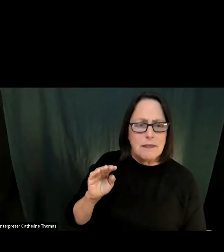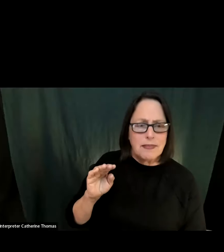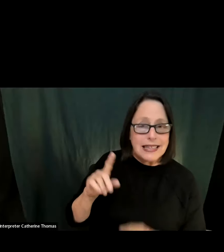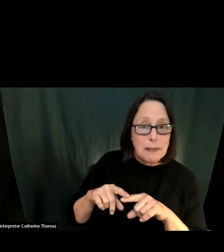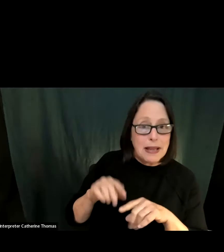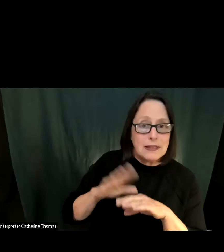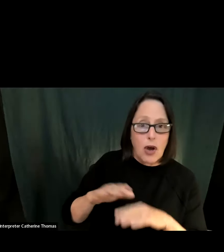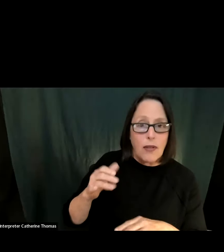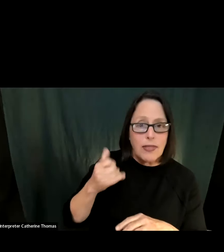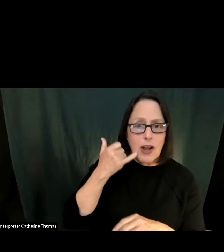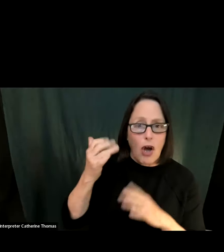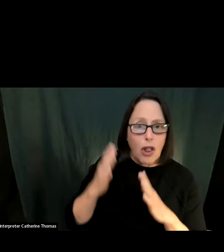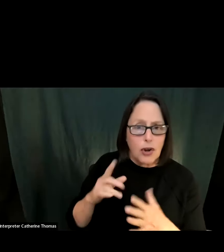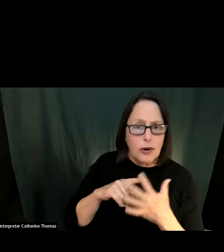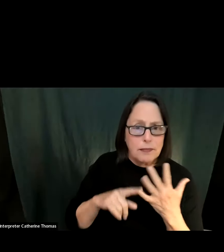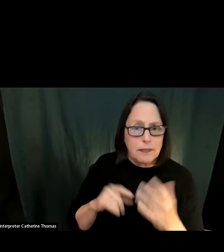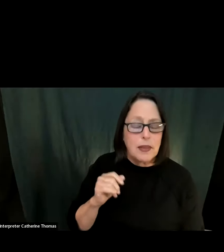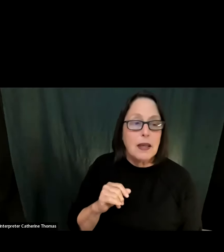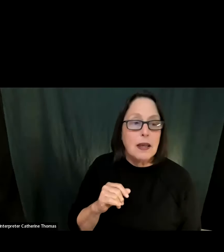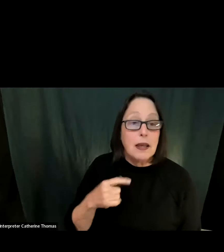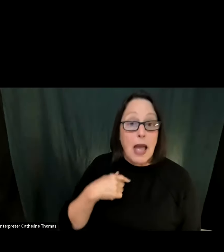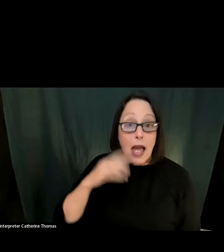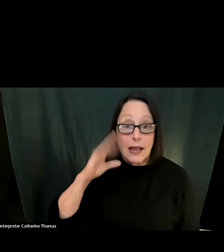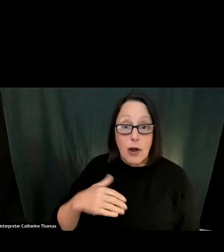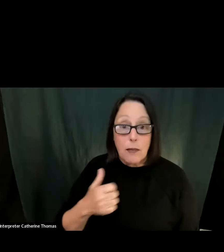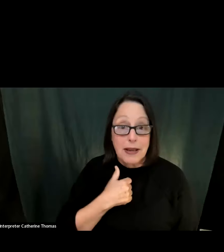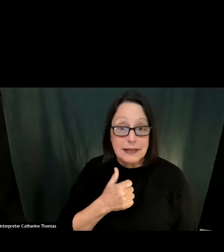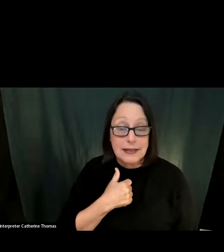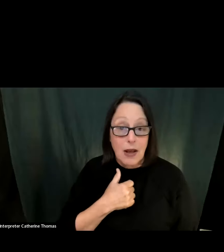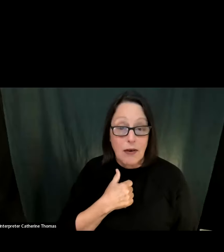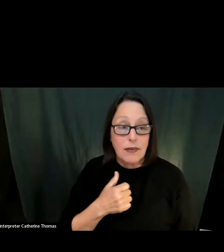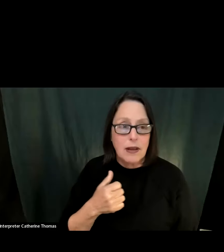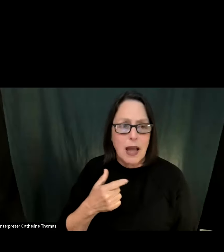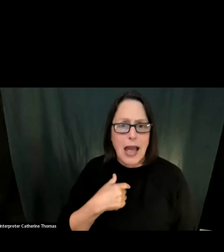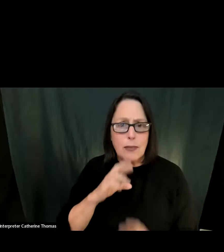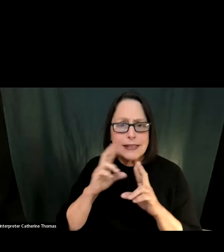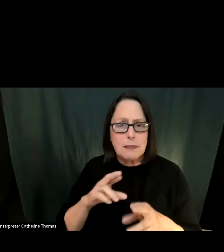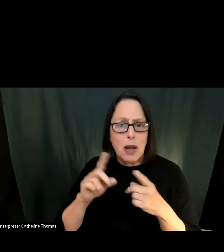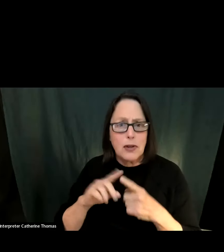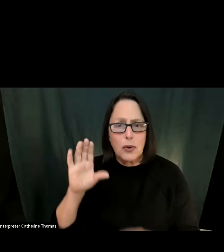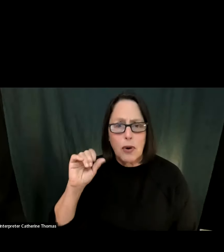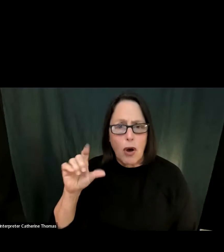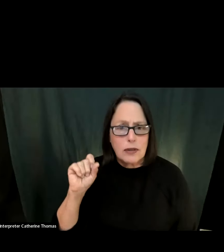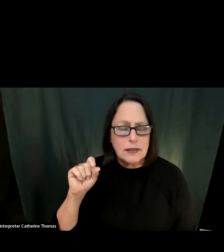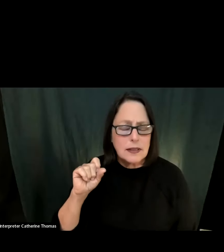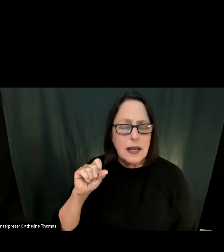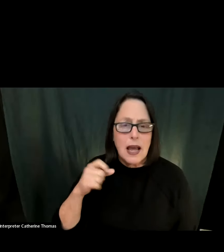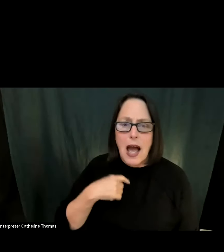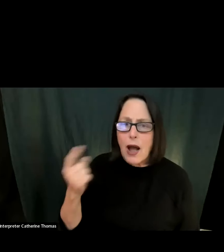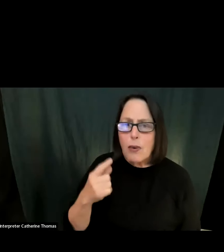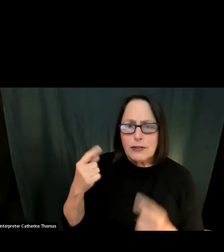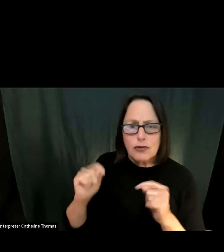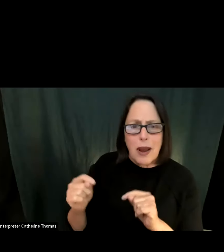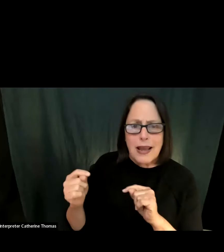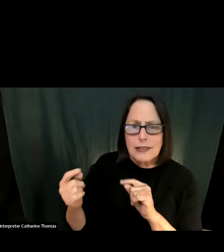that. I know that I, as person who responds to calls, will always try to meet my caller where they're at. I cannot